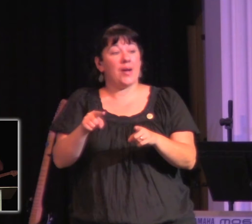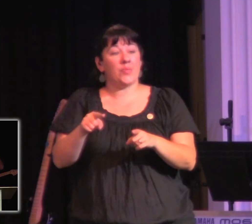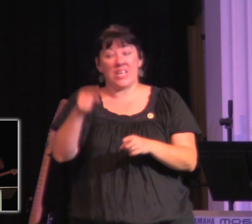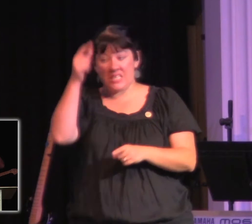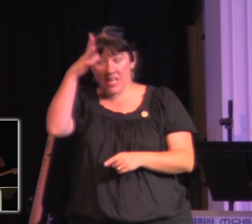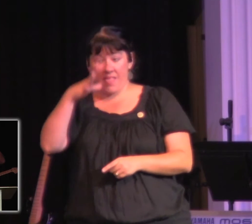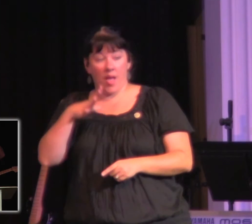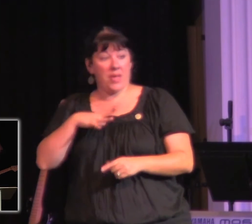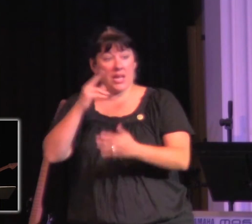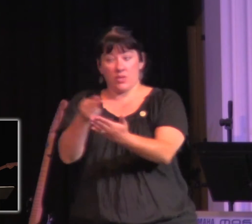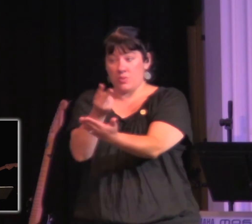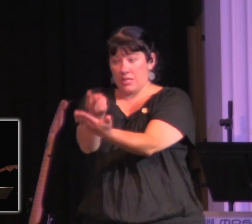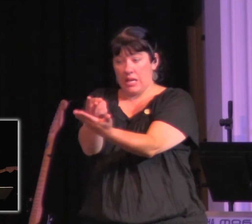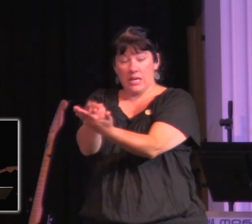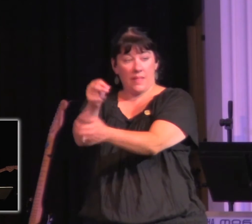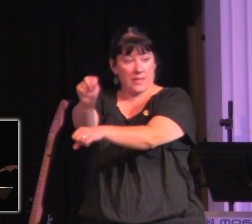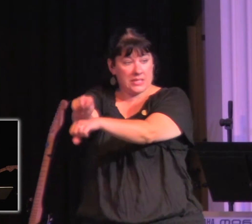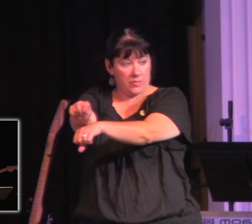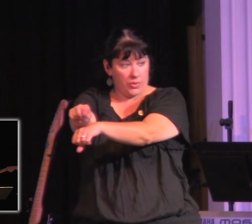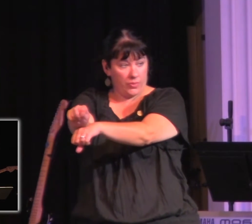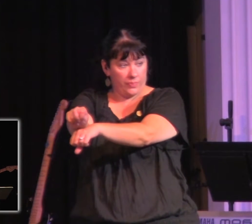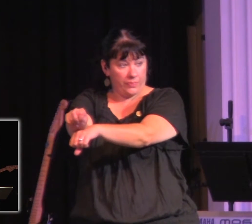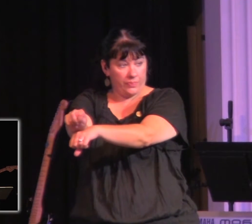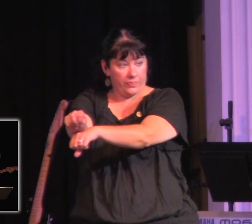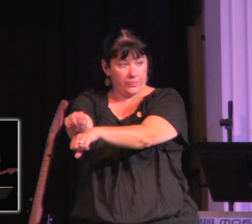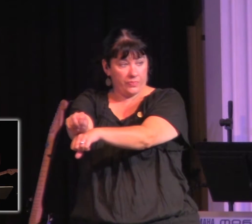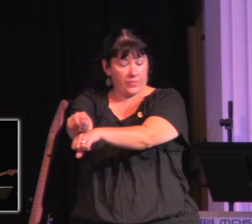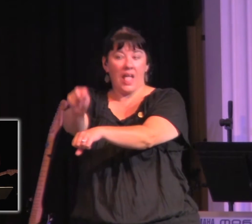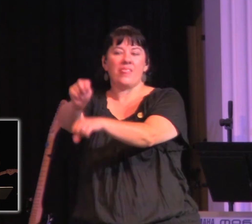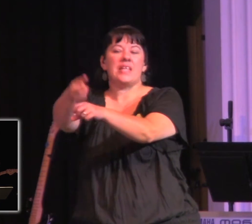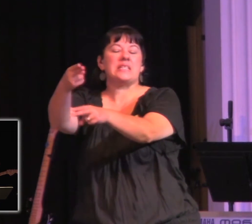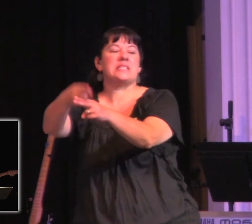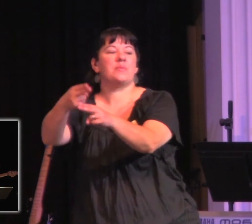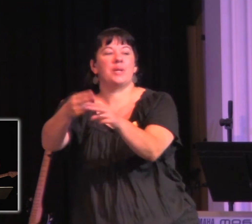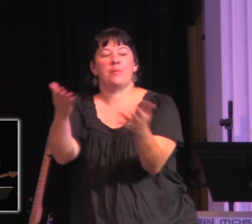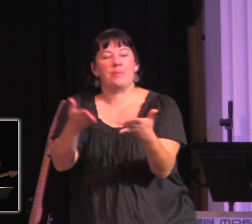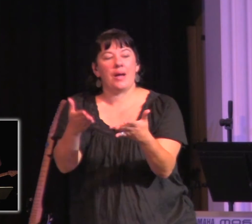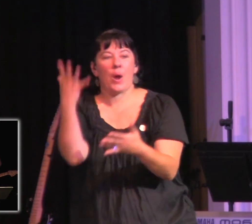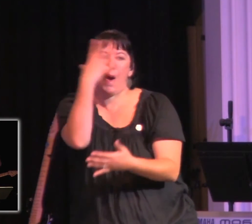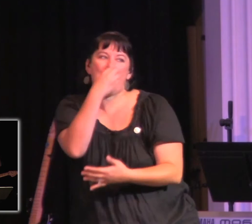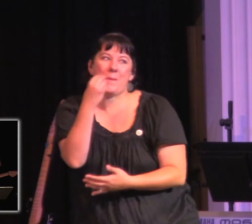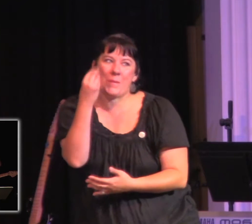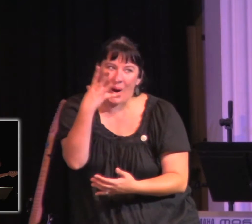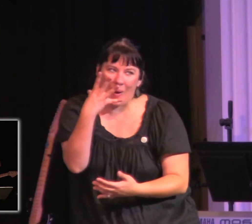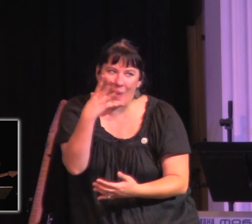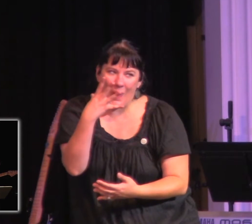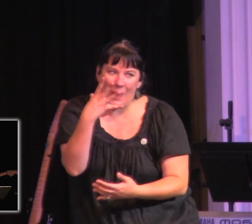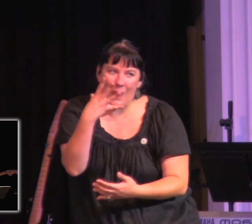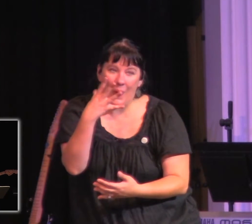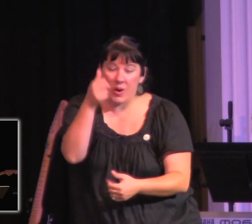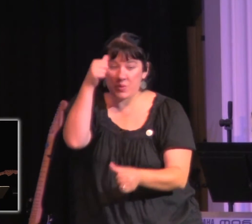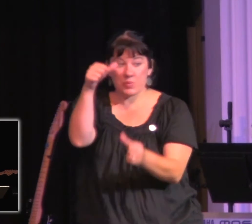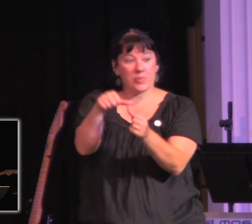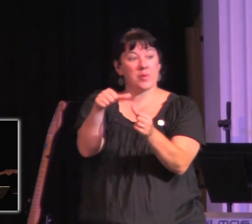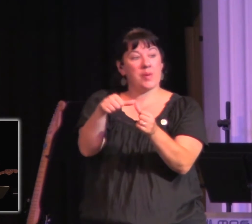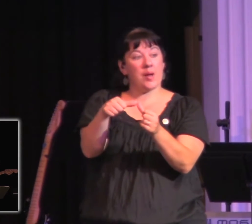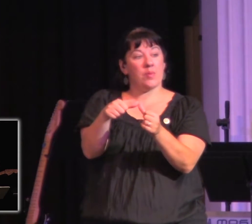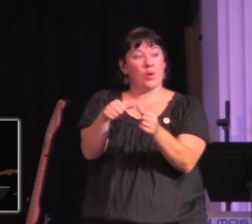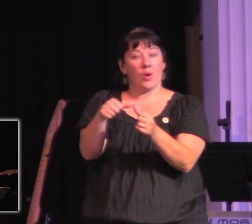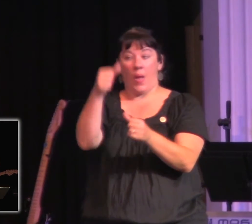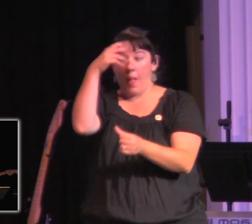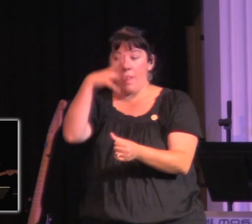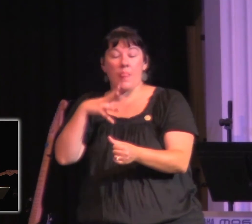dropped him off of that gate? The crippled man received his healing and his health to wholeness. The Bible